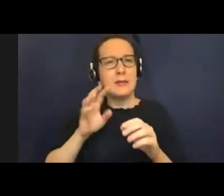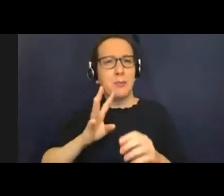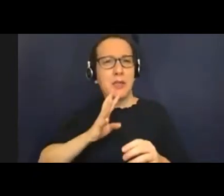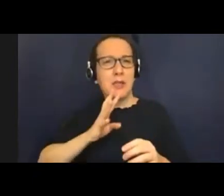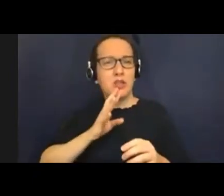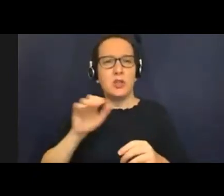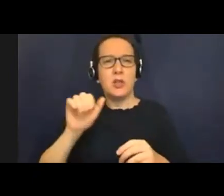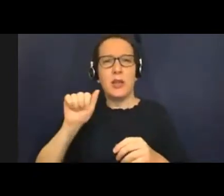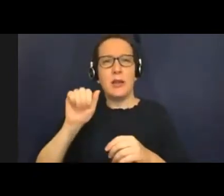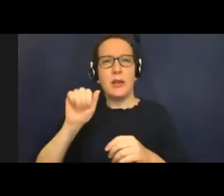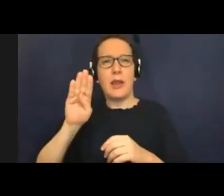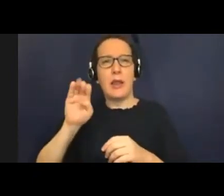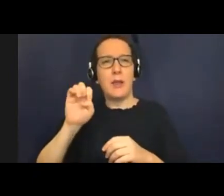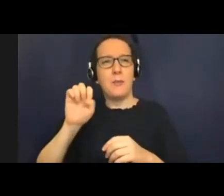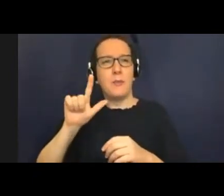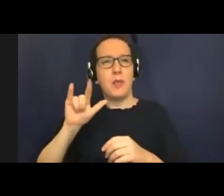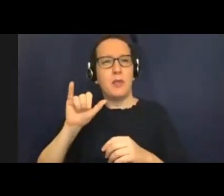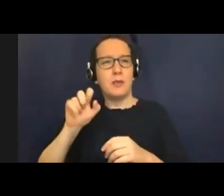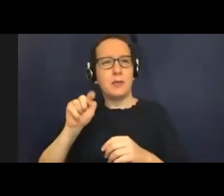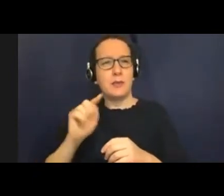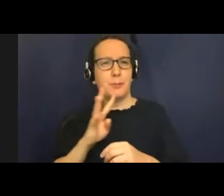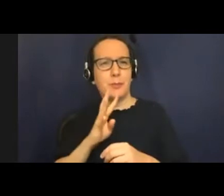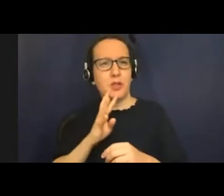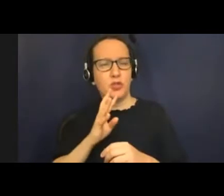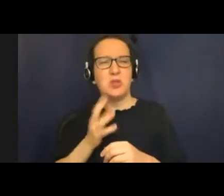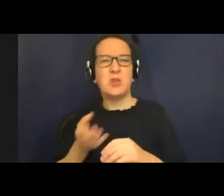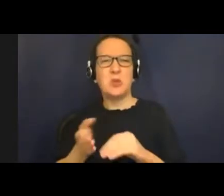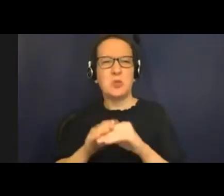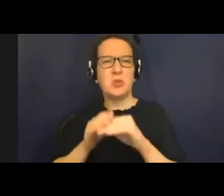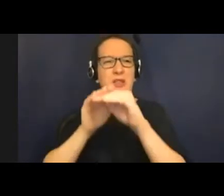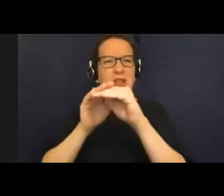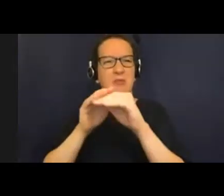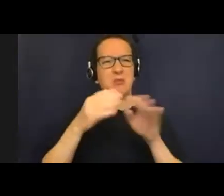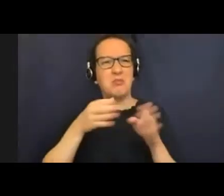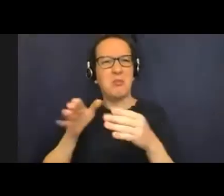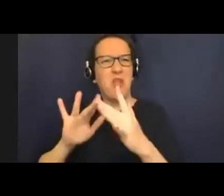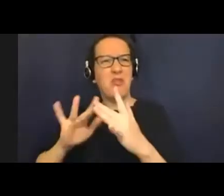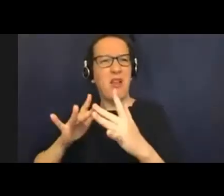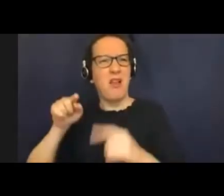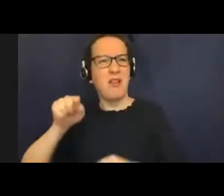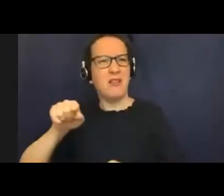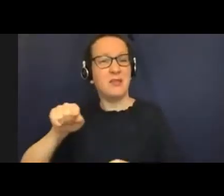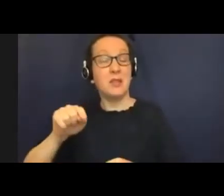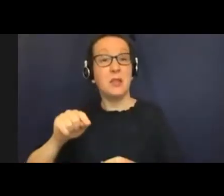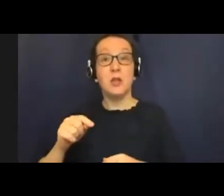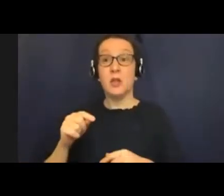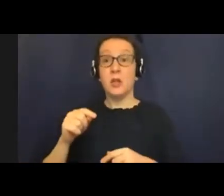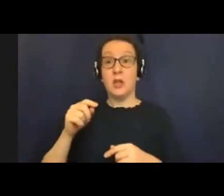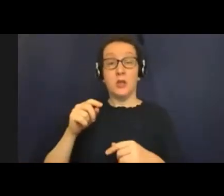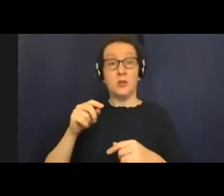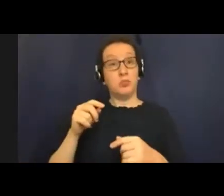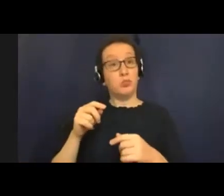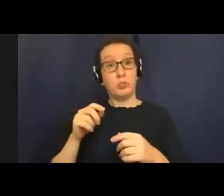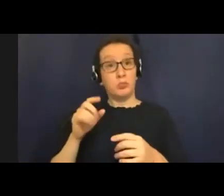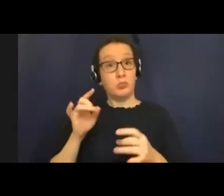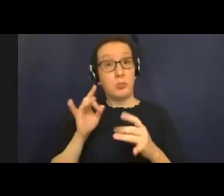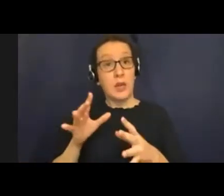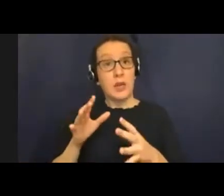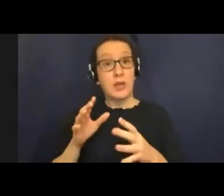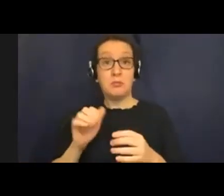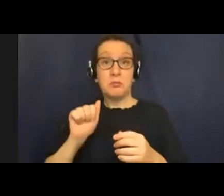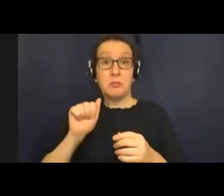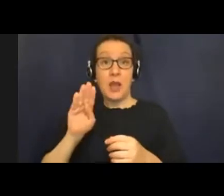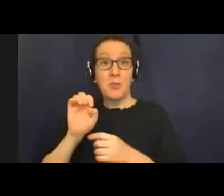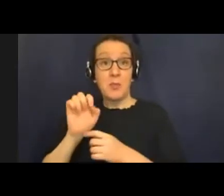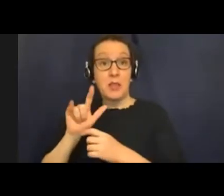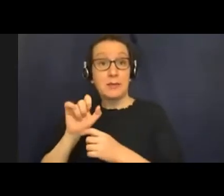sort of derogatory terms that are associated with disability being directed at people with disabilities themselves, or using